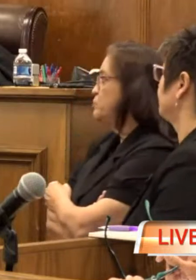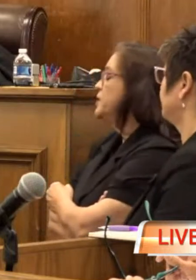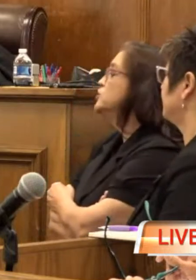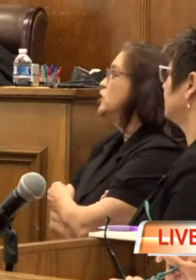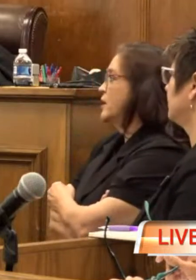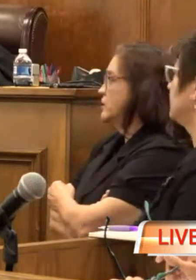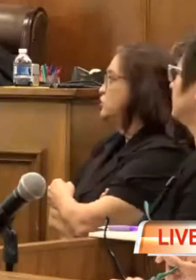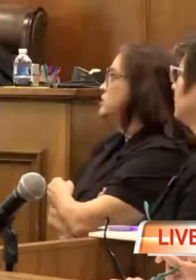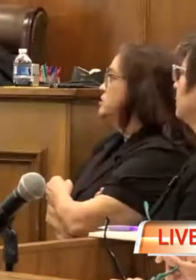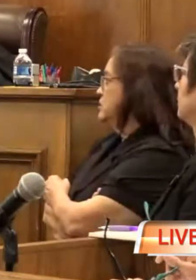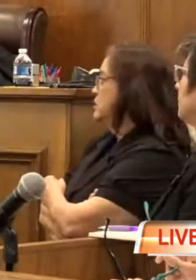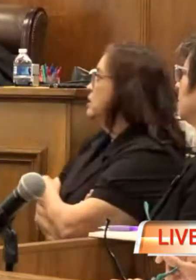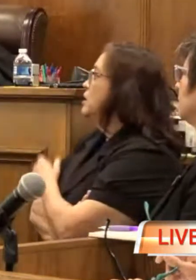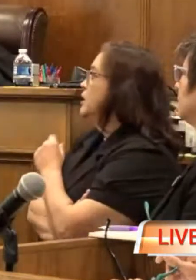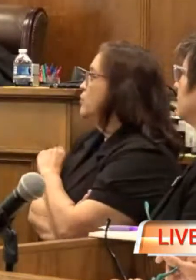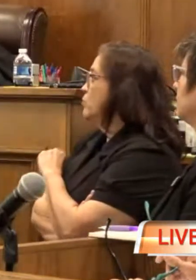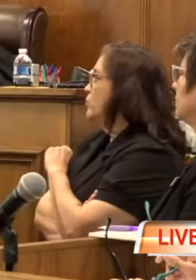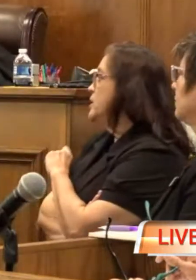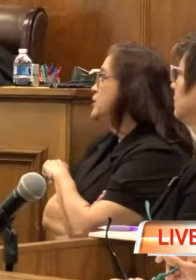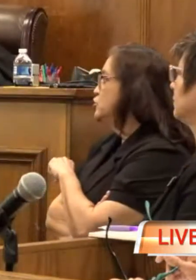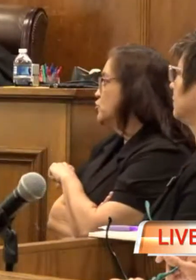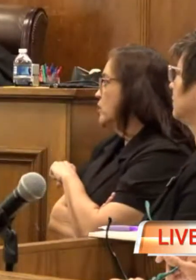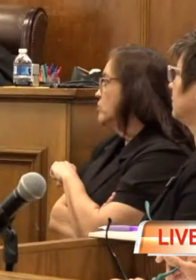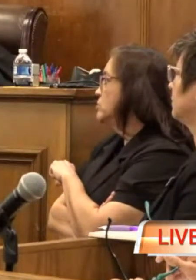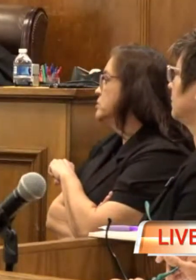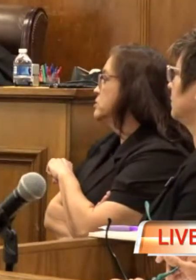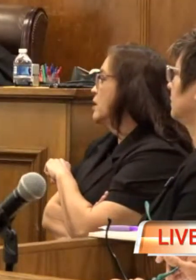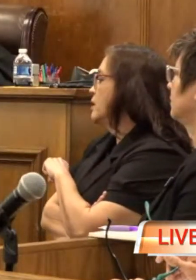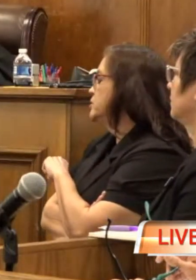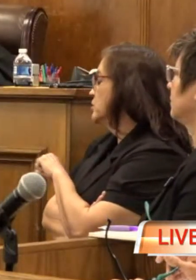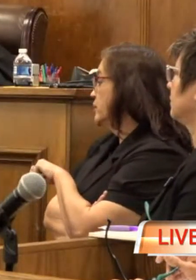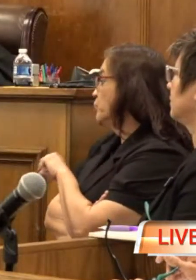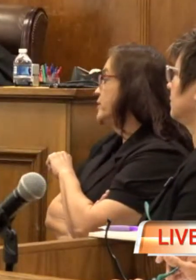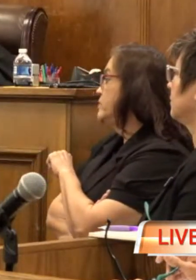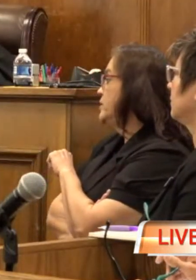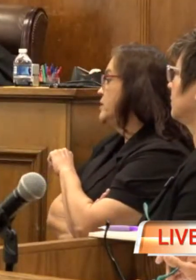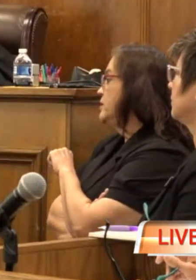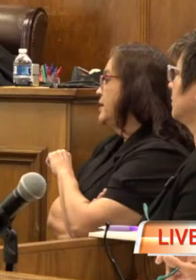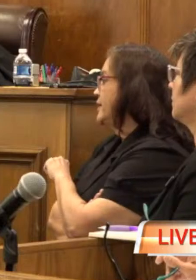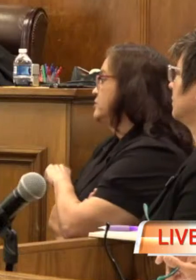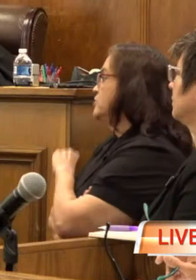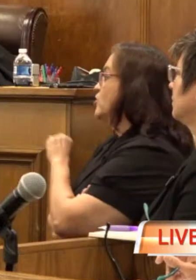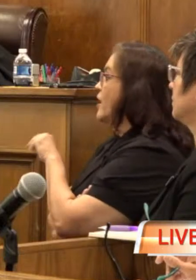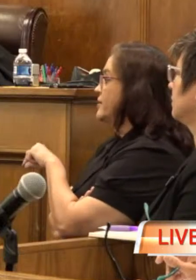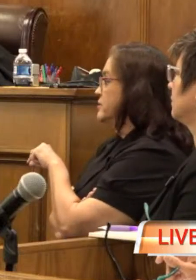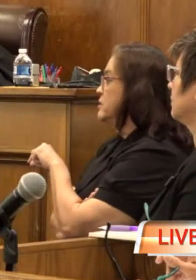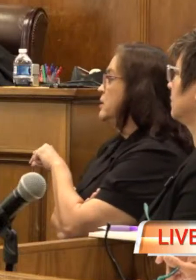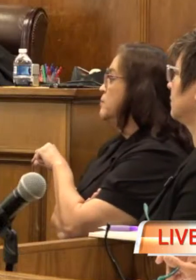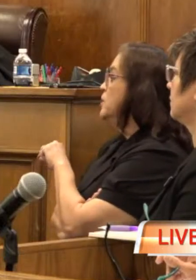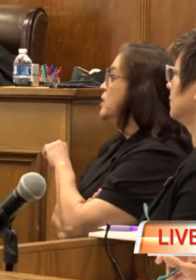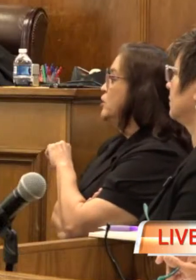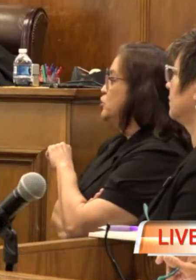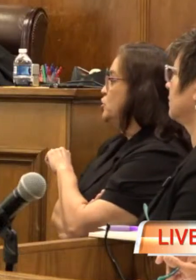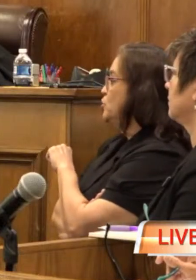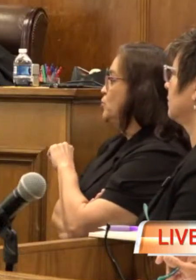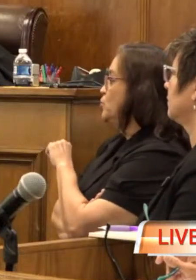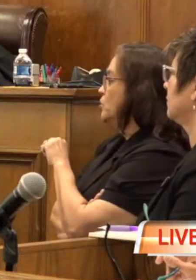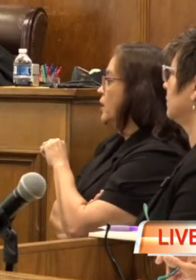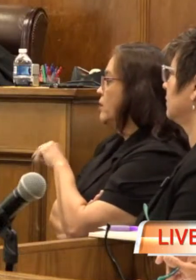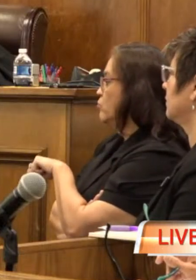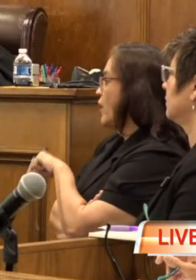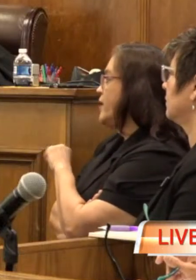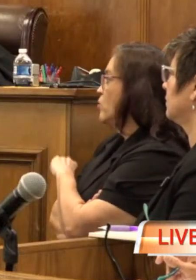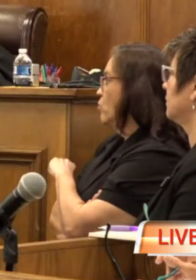Yes, it's big challenges. When he struggled to lip read, then he has to start asking them